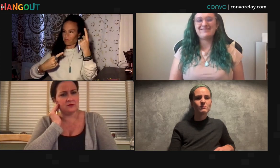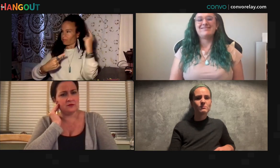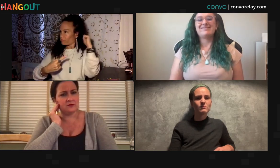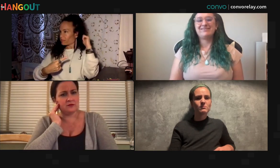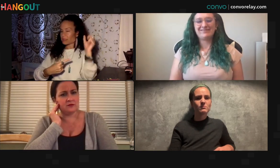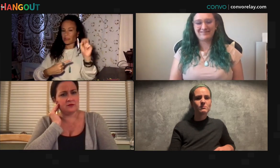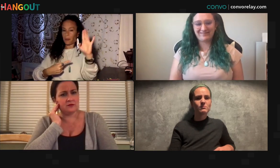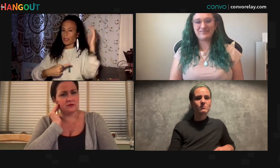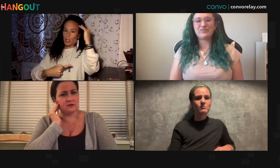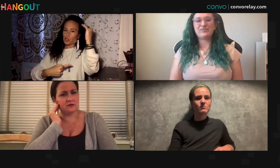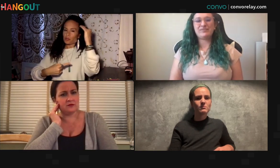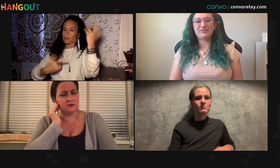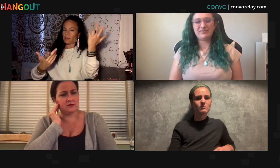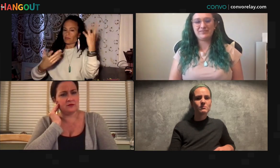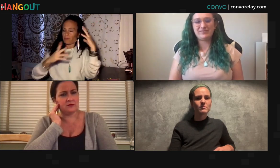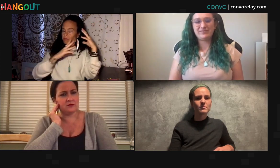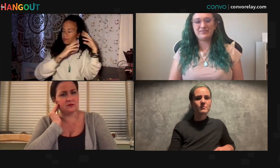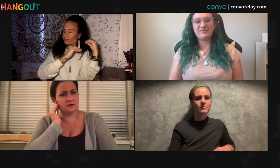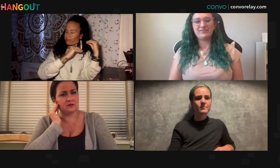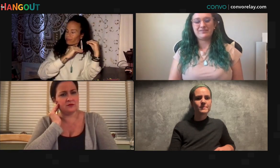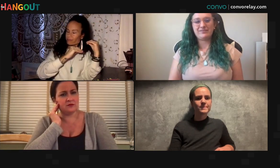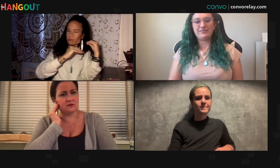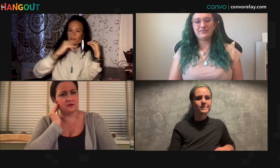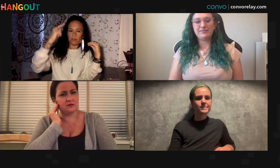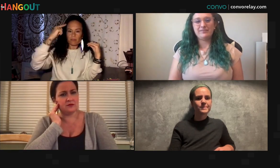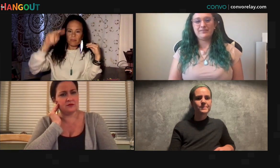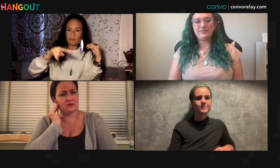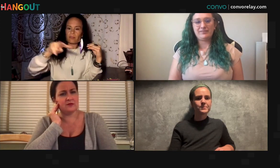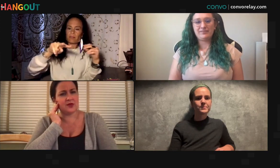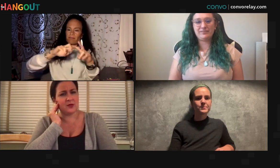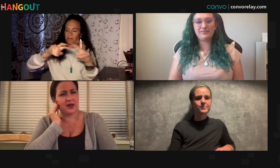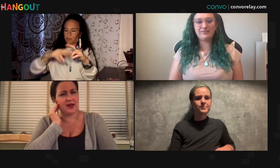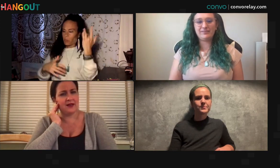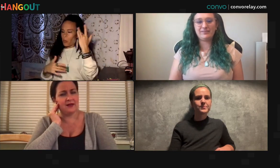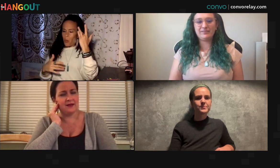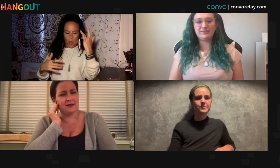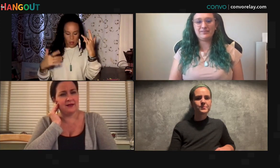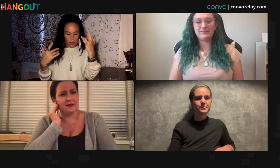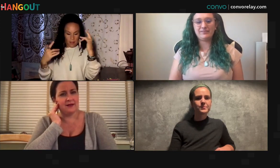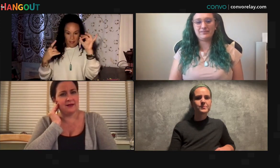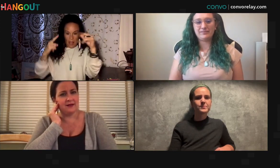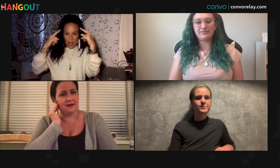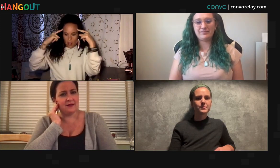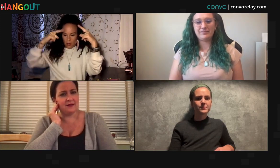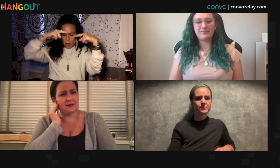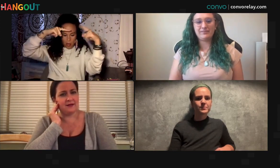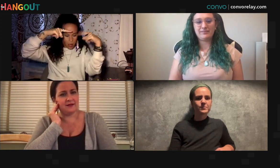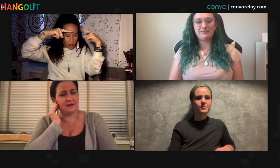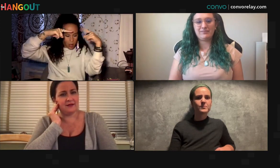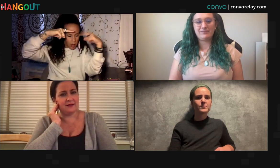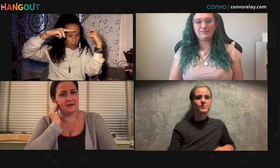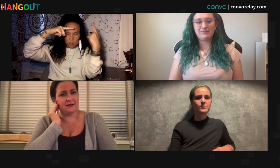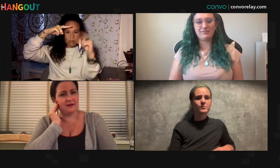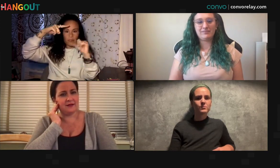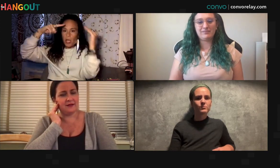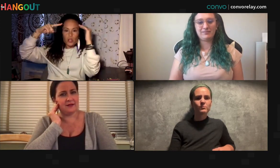is typically frustration because your subconscious is seeing those things, and